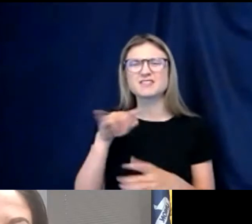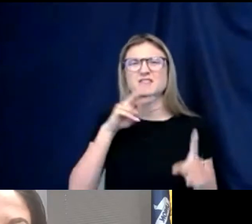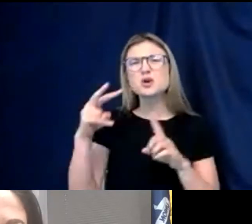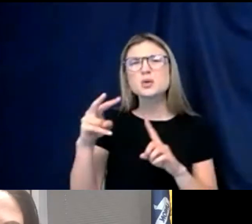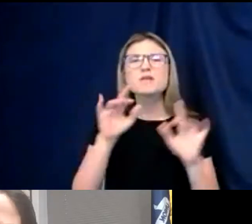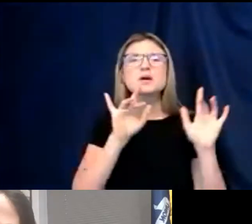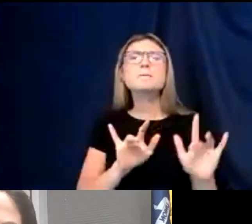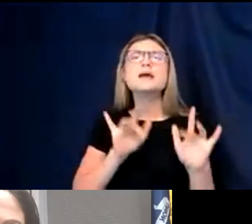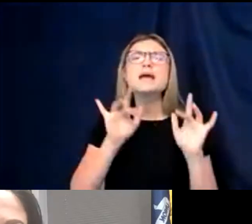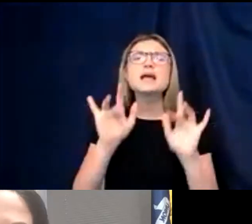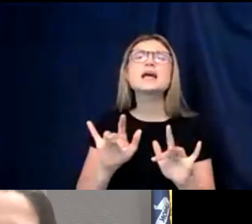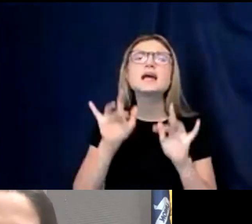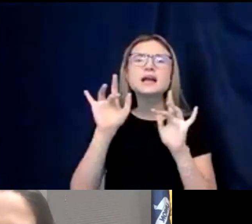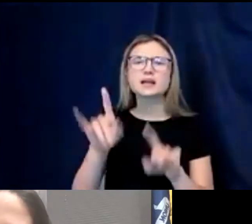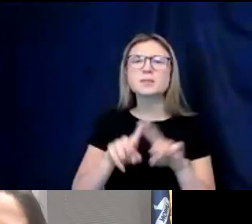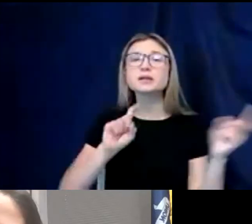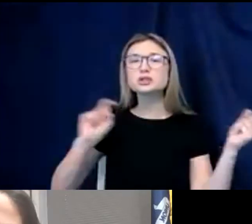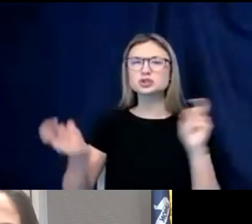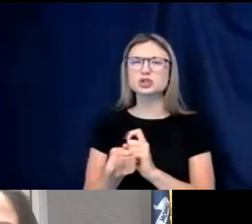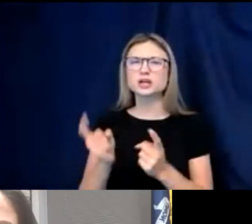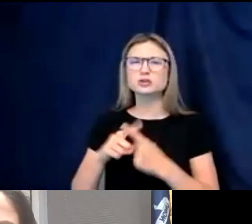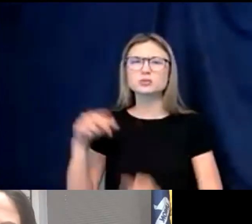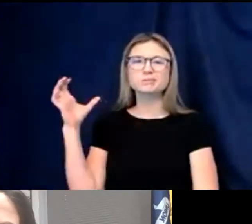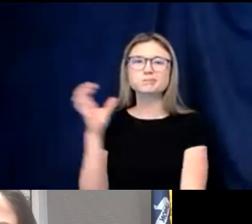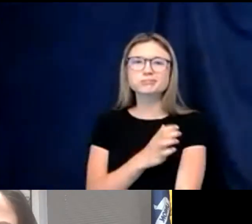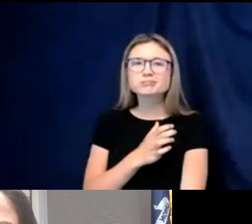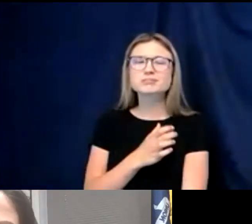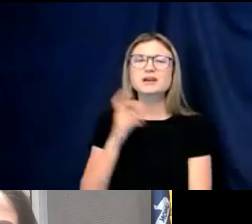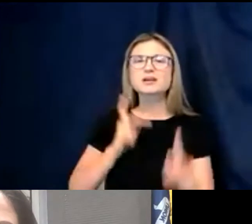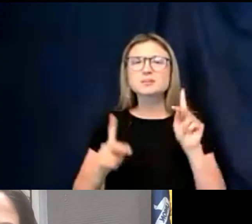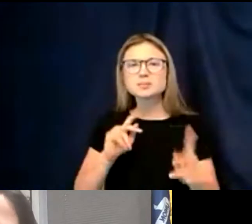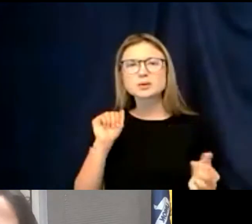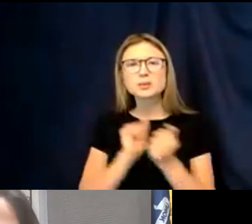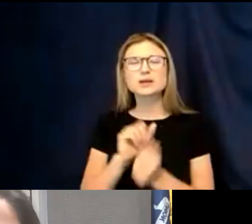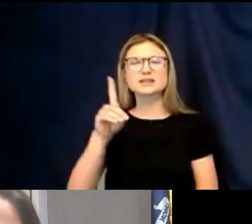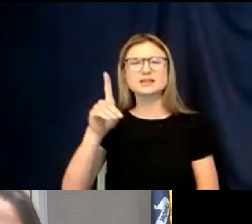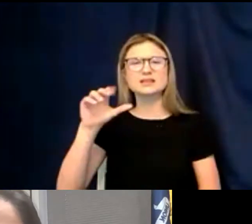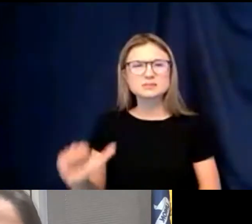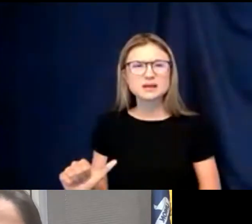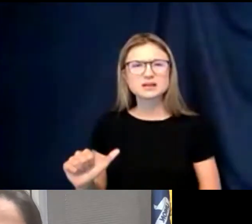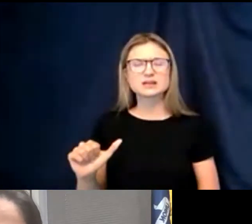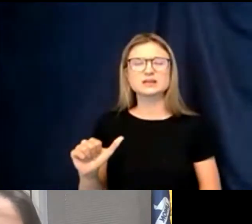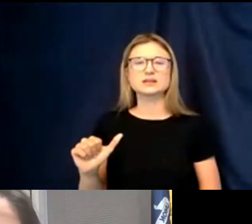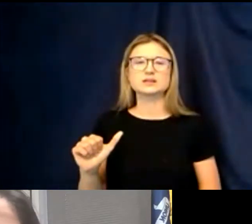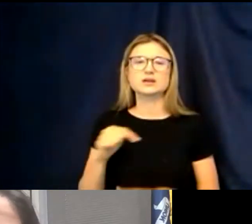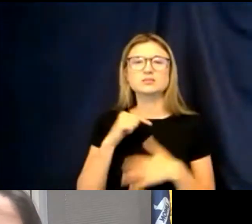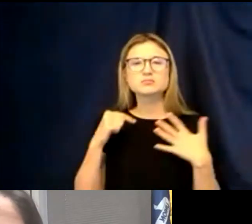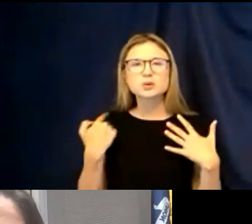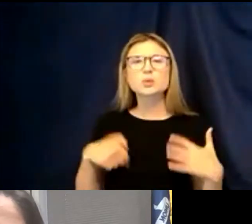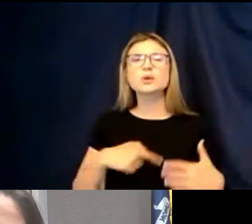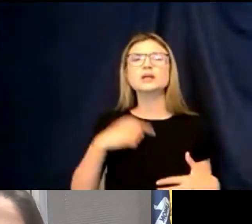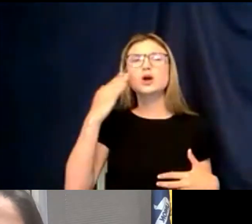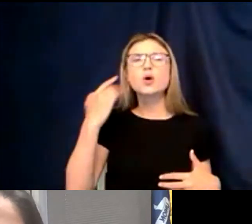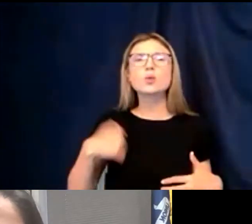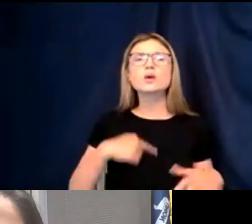and one of empowerment and saying that people with disabilities, you know, all the things that we know people with disabilities can do